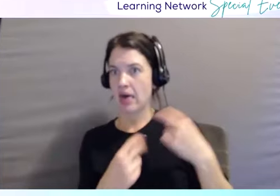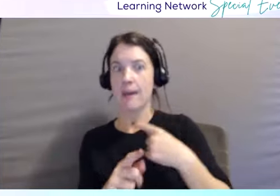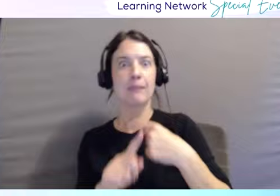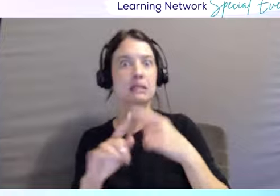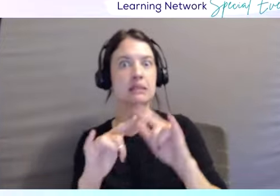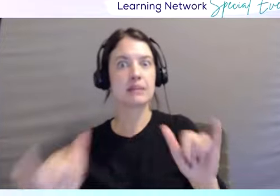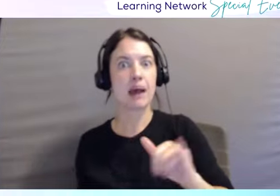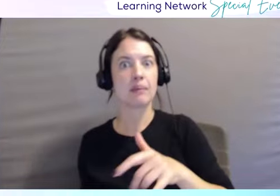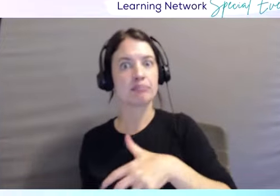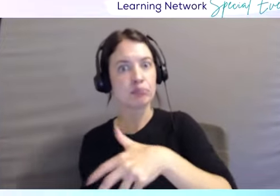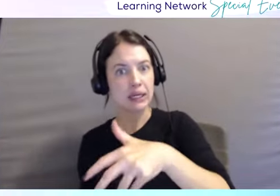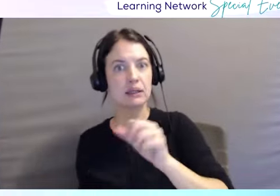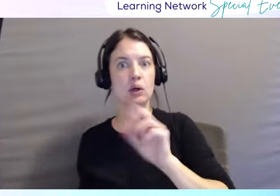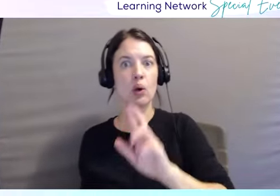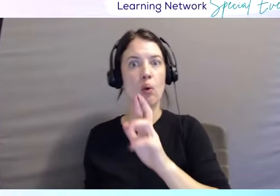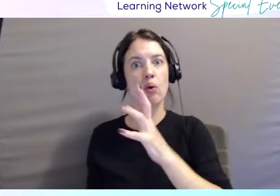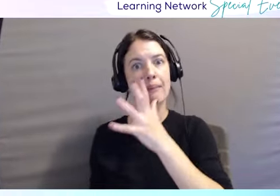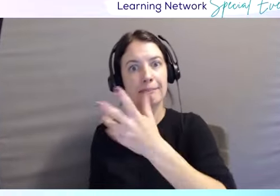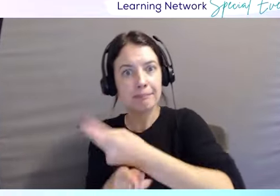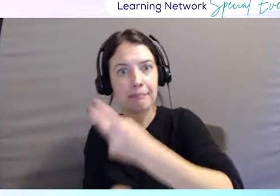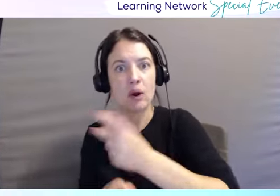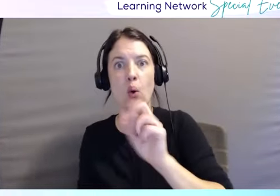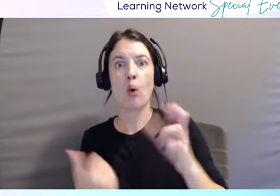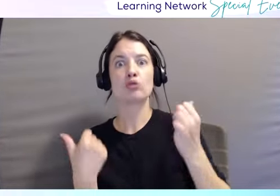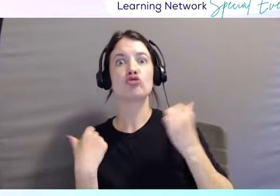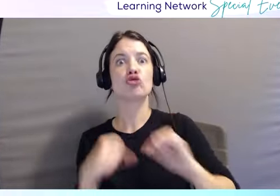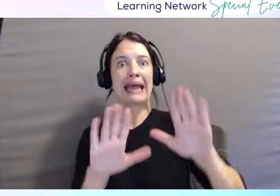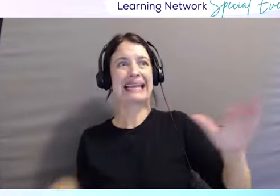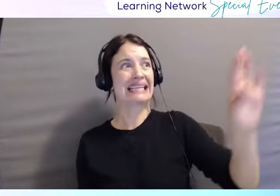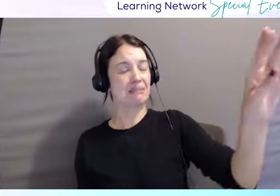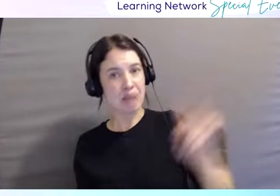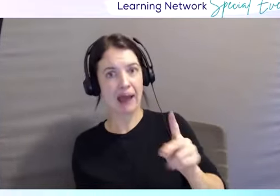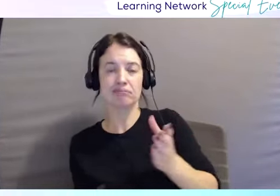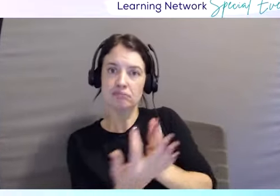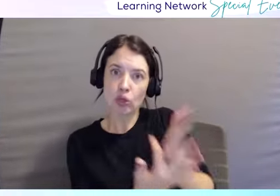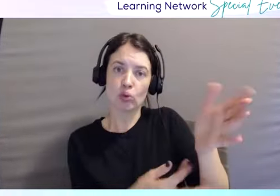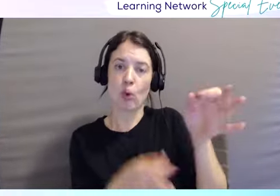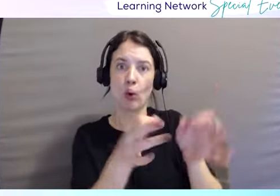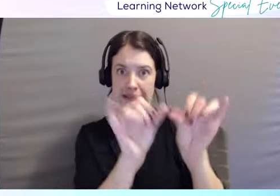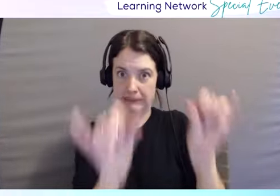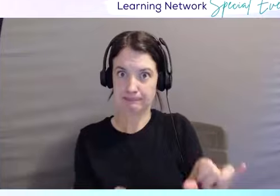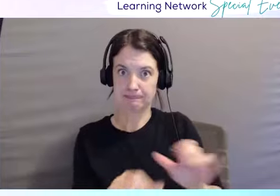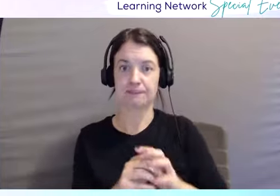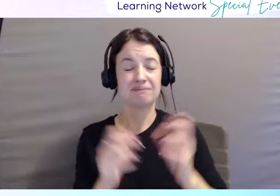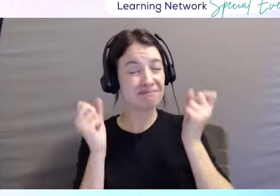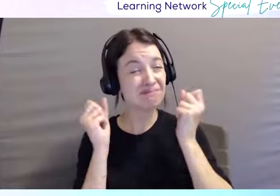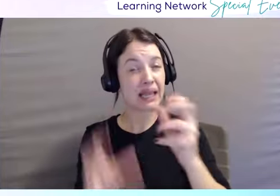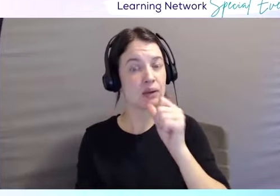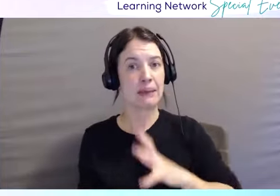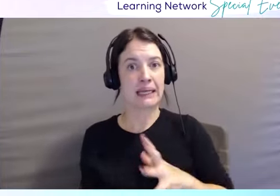pregnant or trying to get custody. A lot of women are afraid to come forward for treatment because